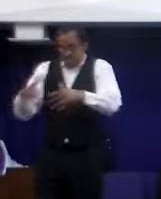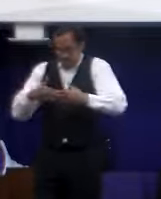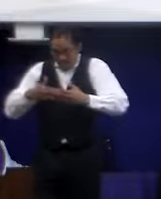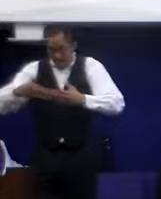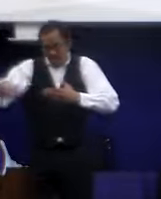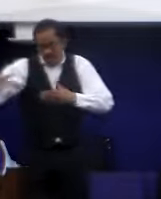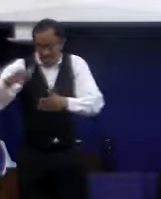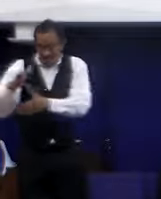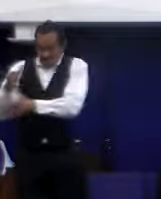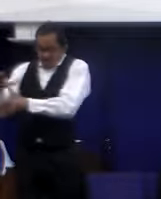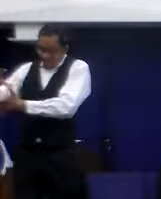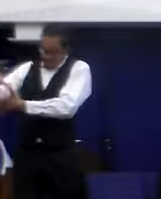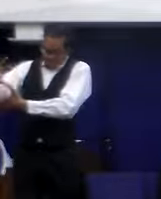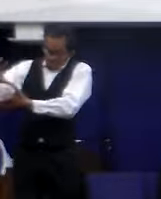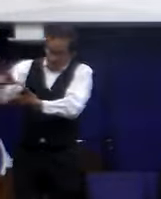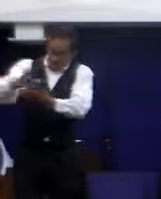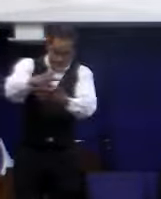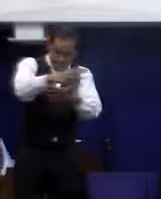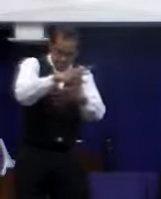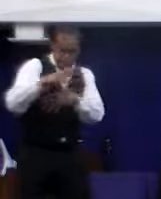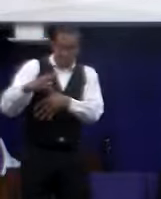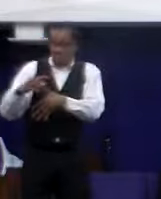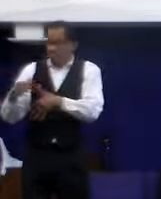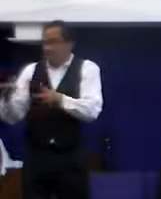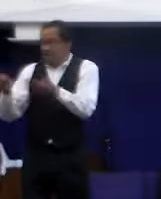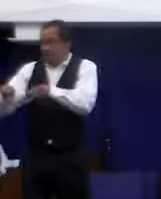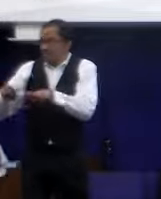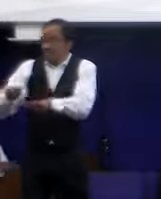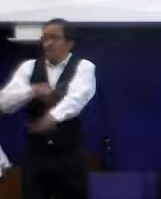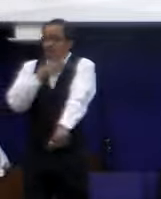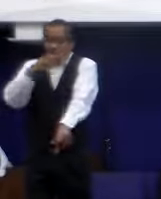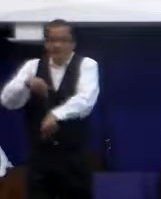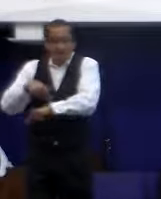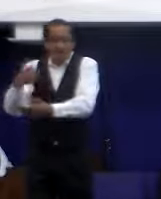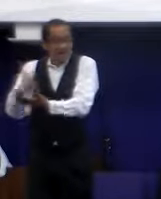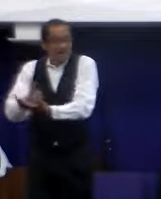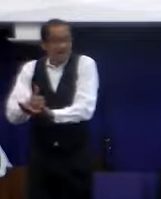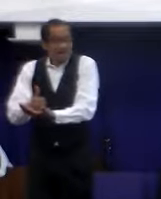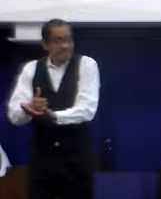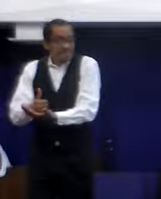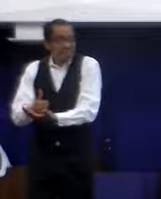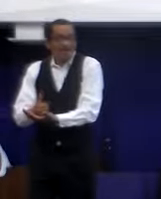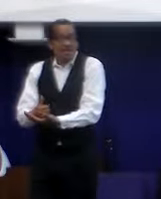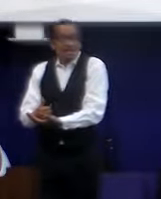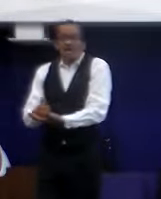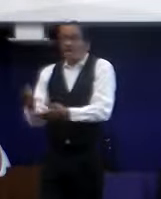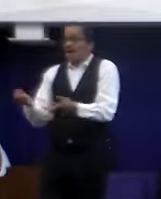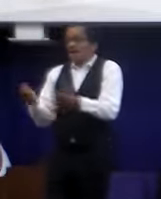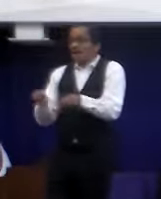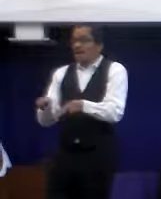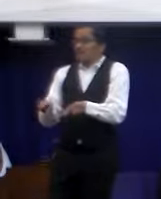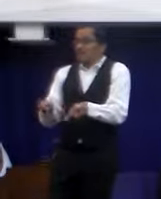Sometimes when a storm that lasts a long time. Amen? Because the storm lasts so long sometimes